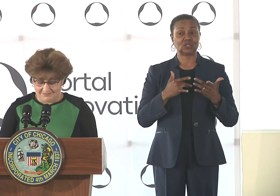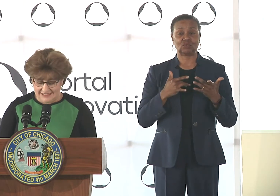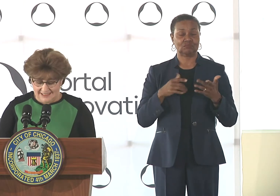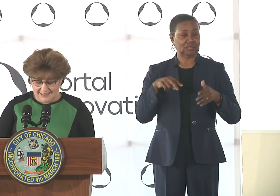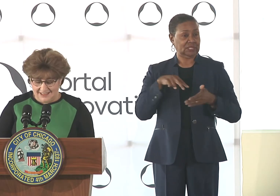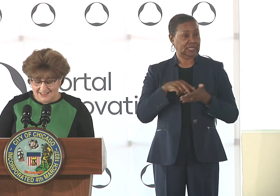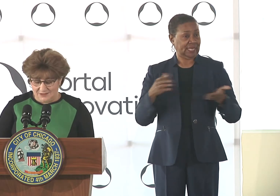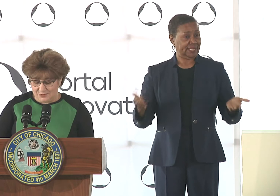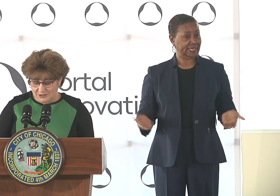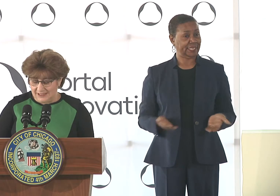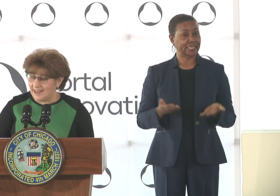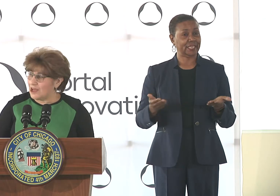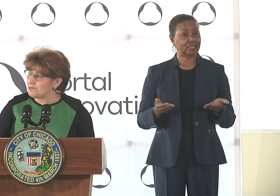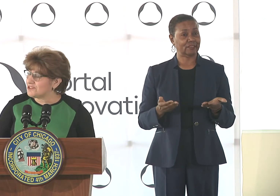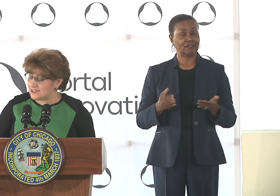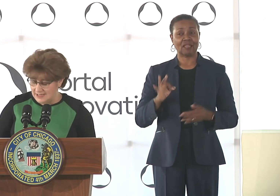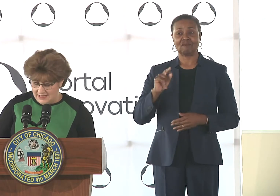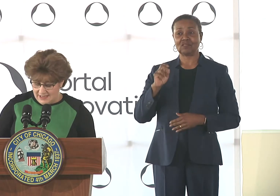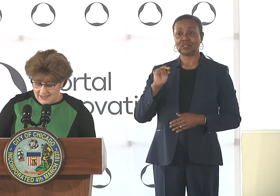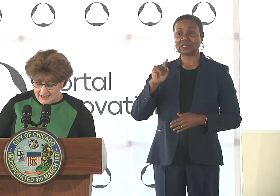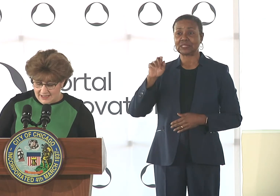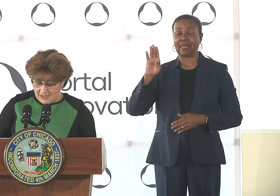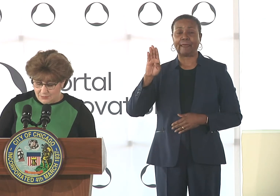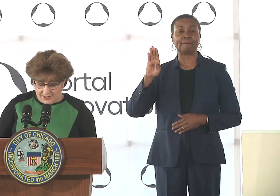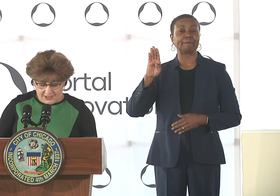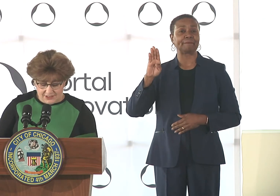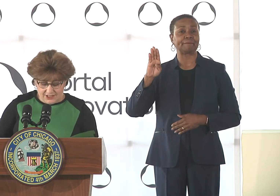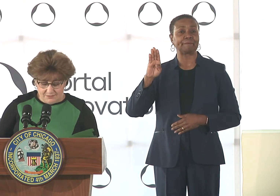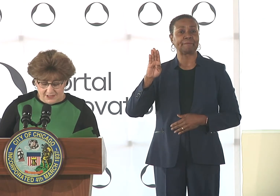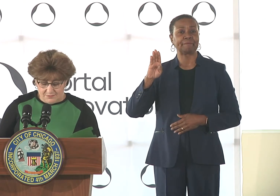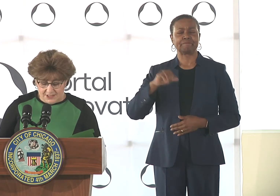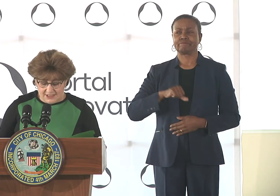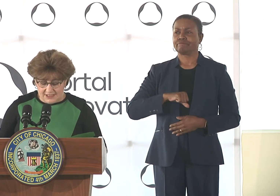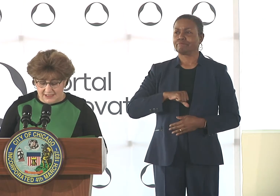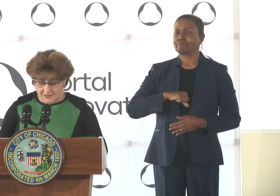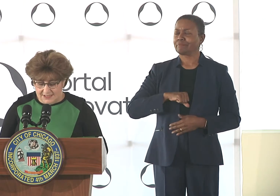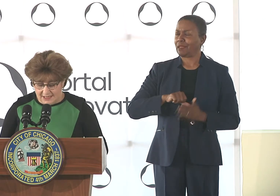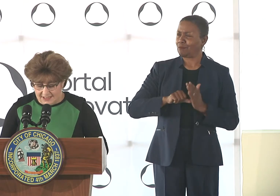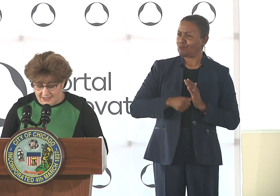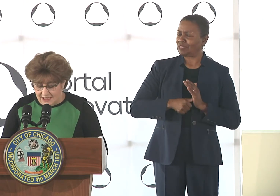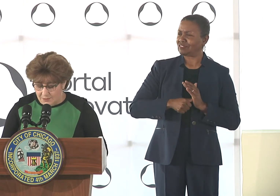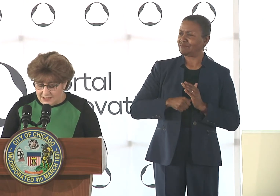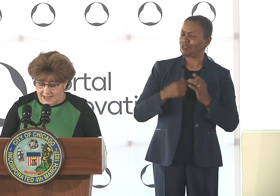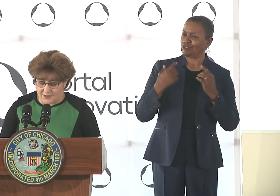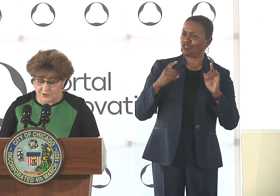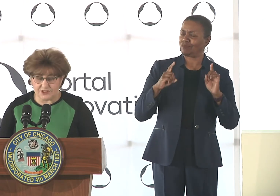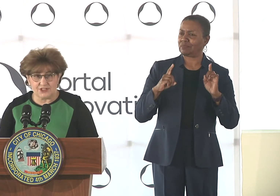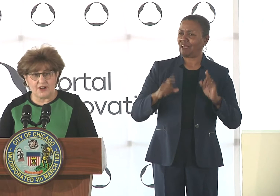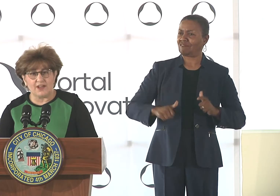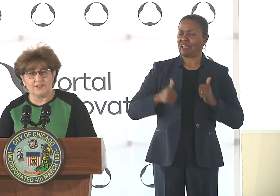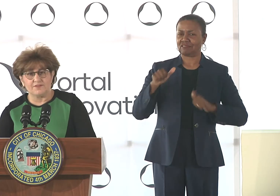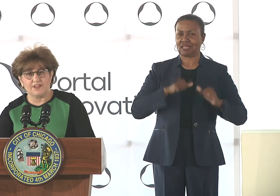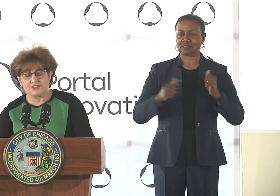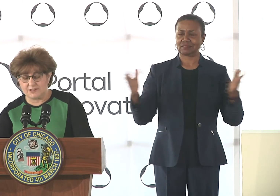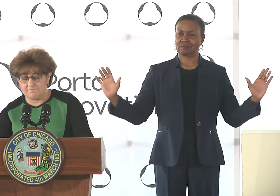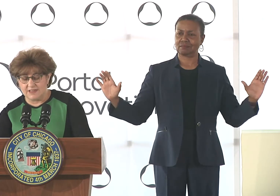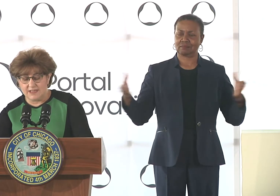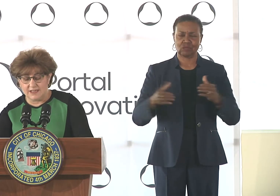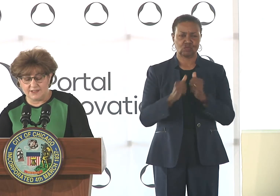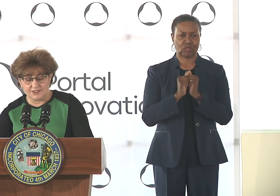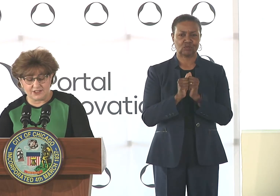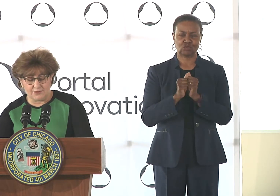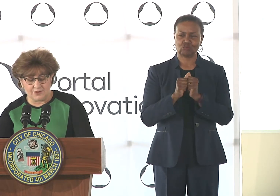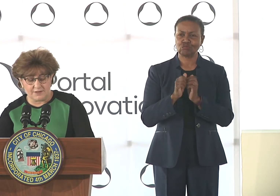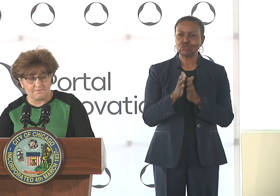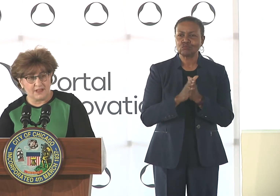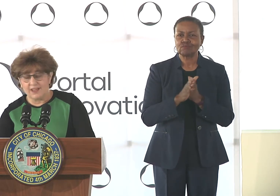standing in Fulton Labs, an impressive achievement of business and life sciences coming together to drive innovation